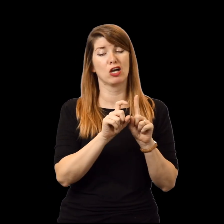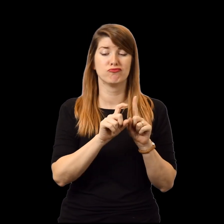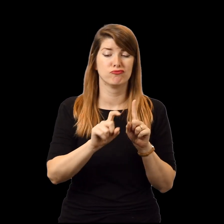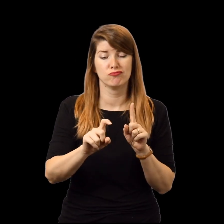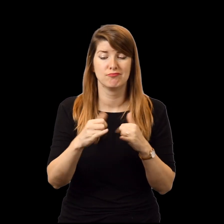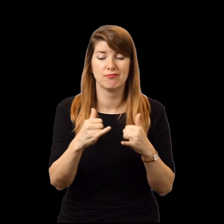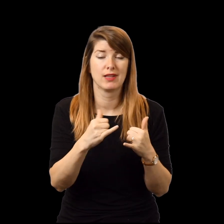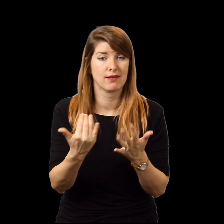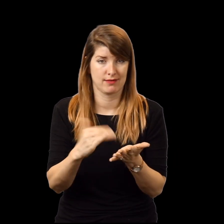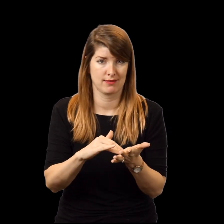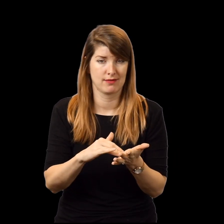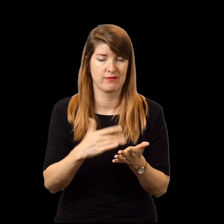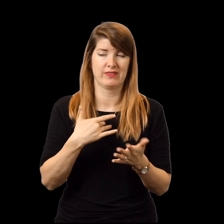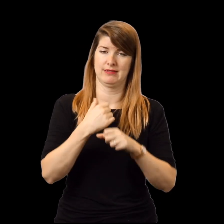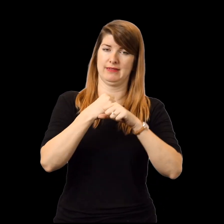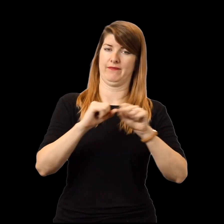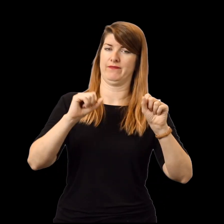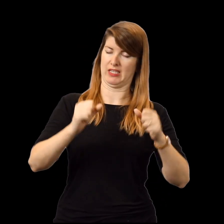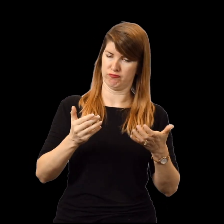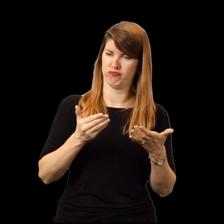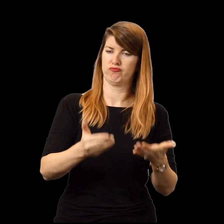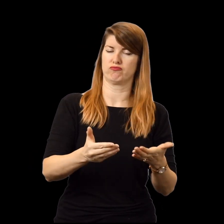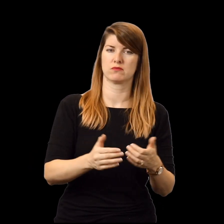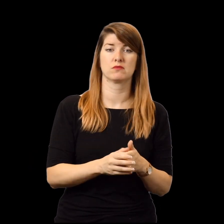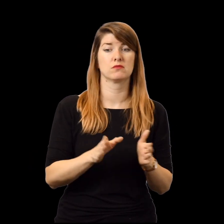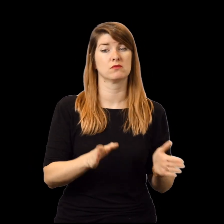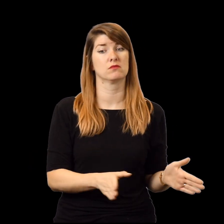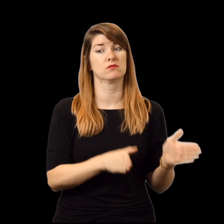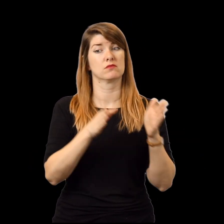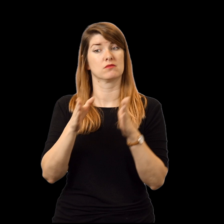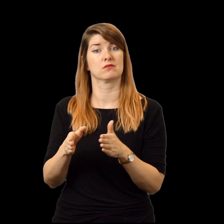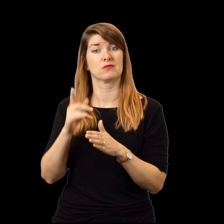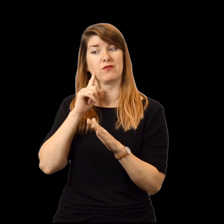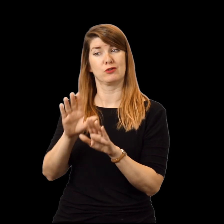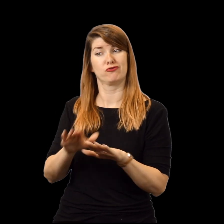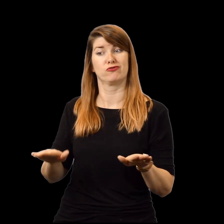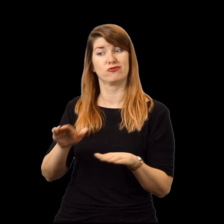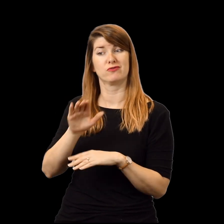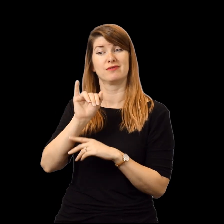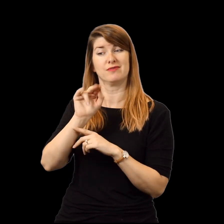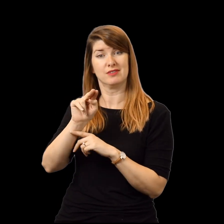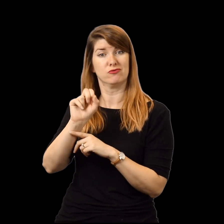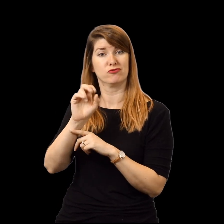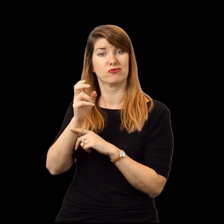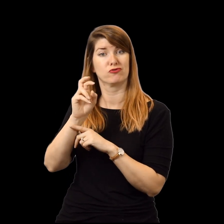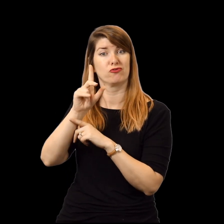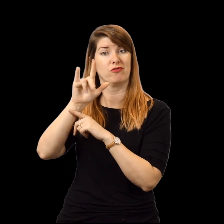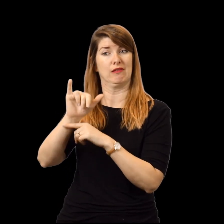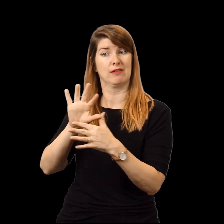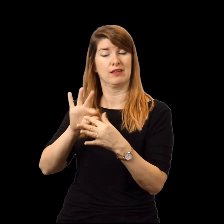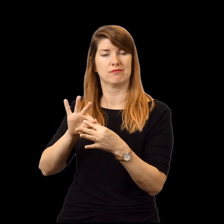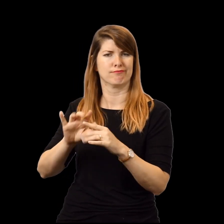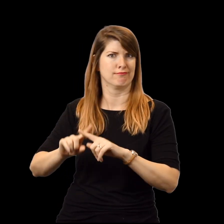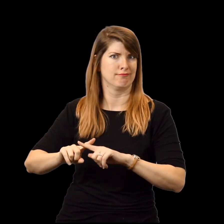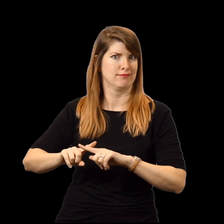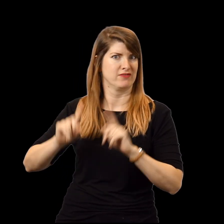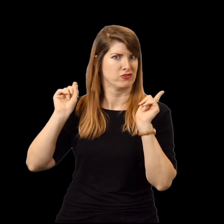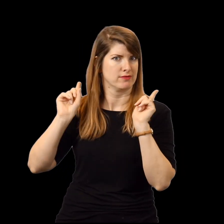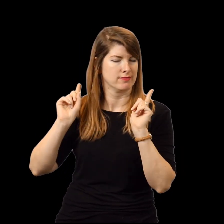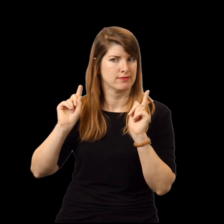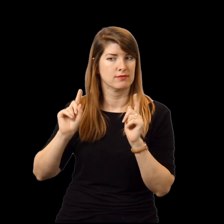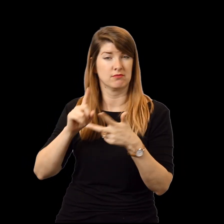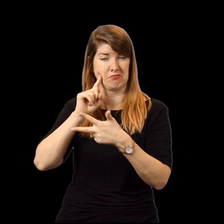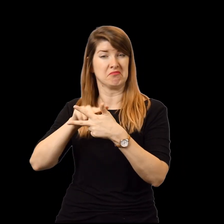enough to go off and do what they wanted to do. The insecurely attached children were very different.